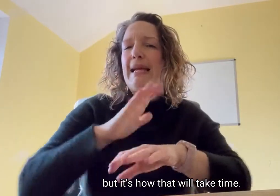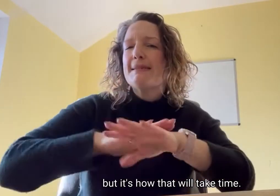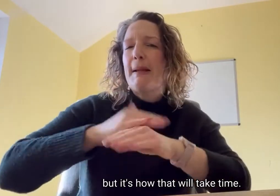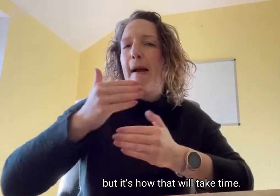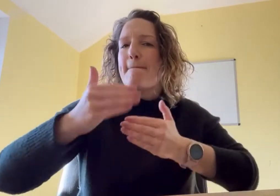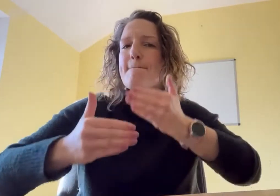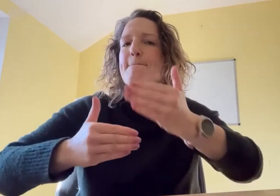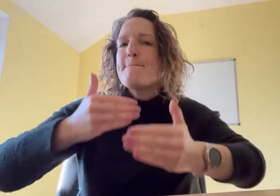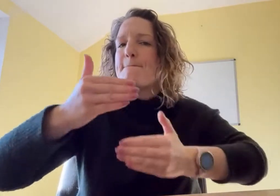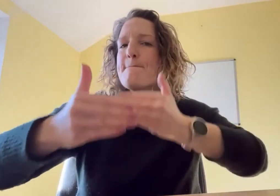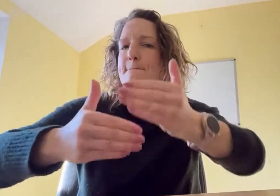time.